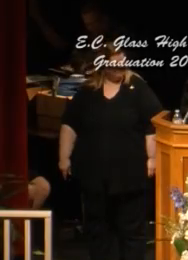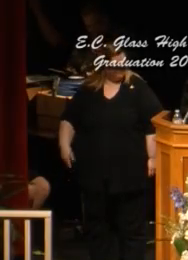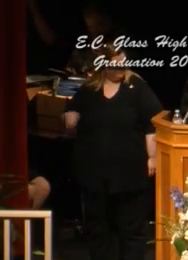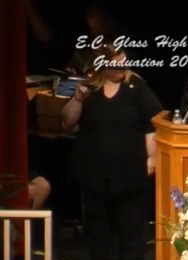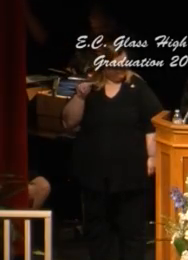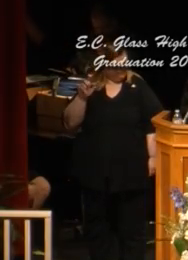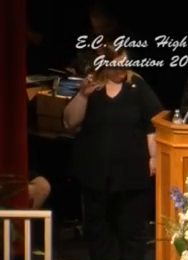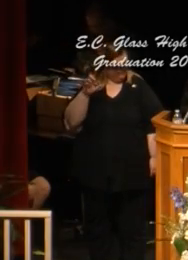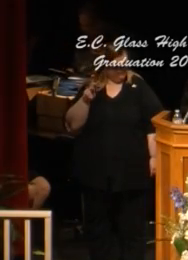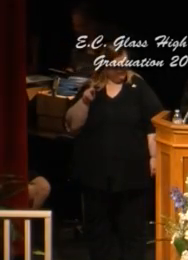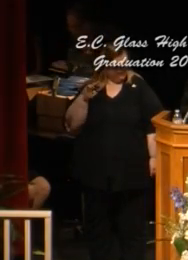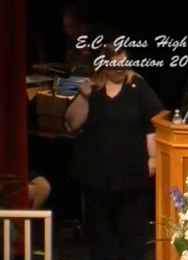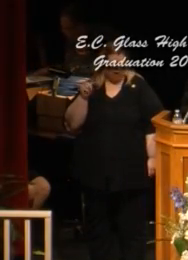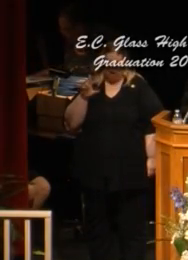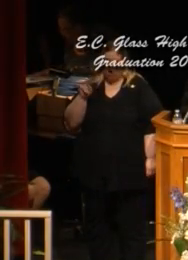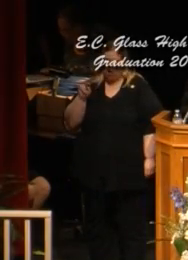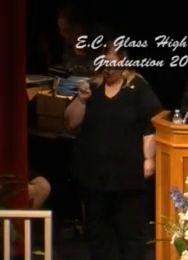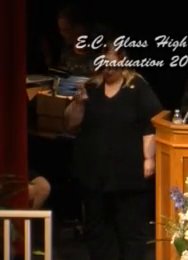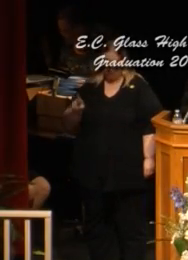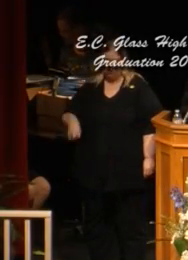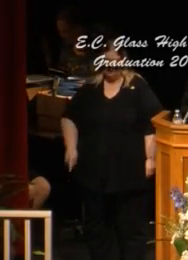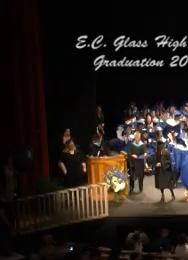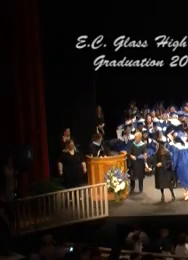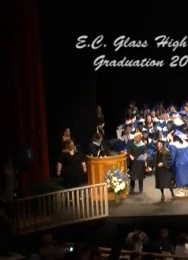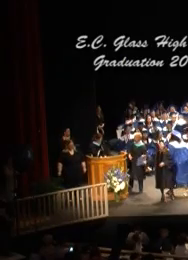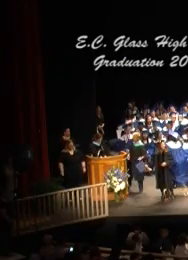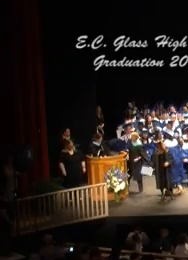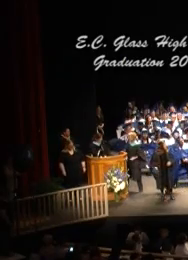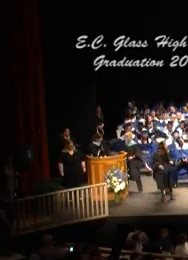Jack Roland Harner.